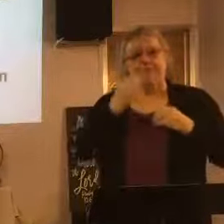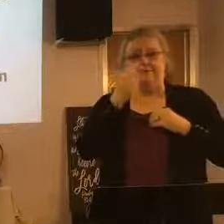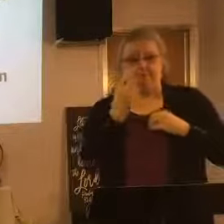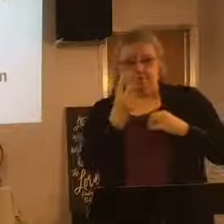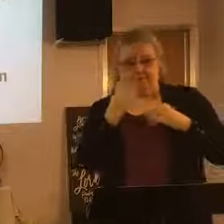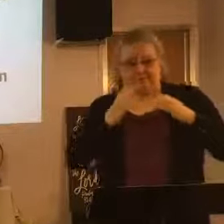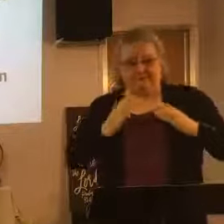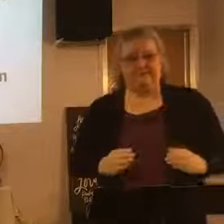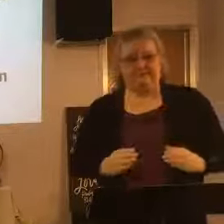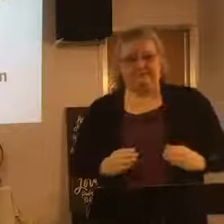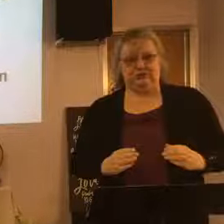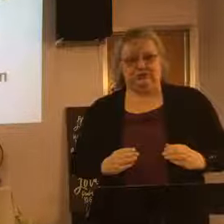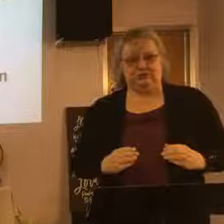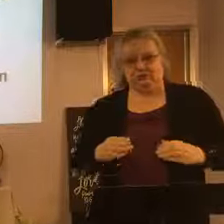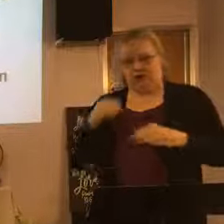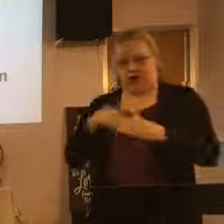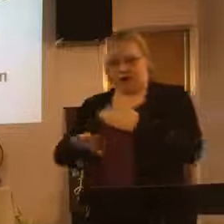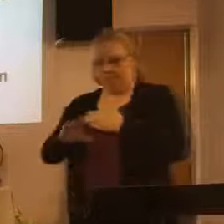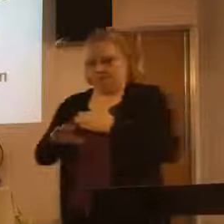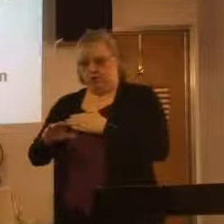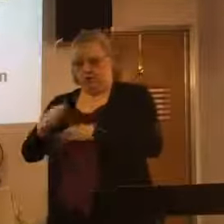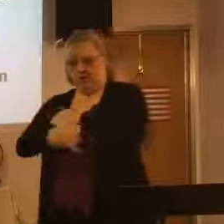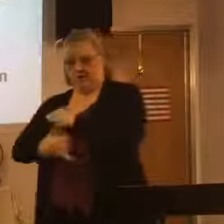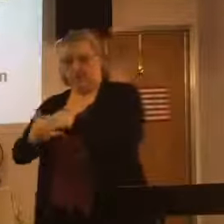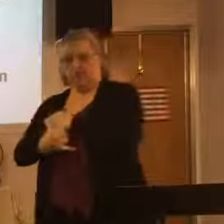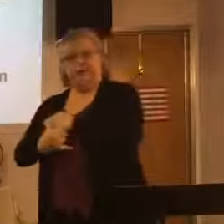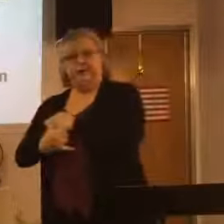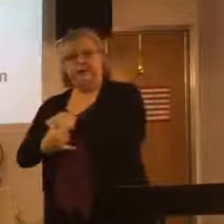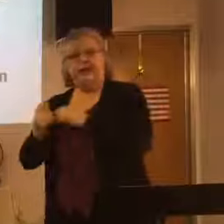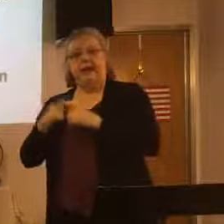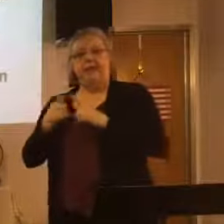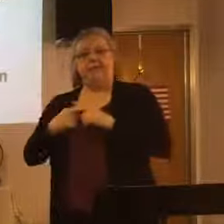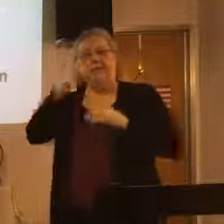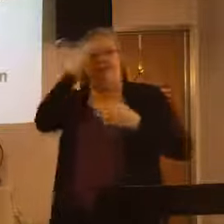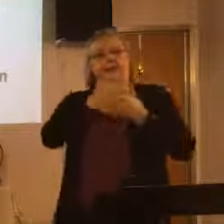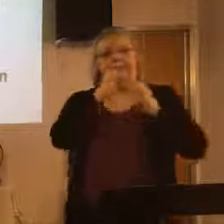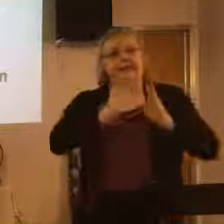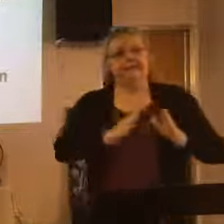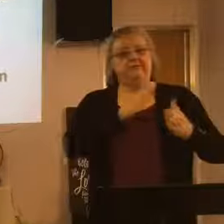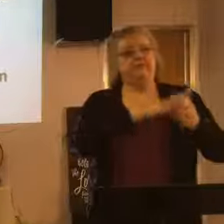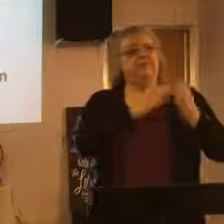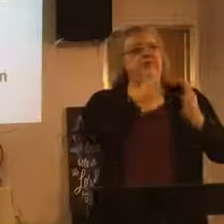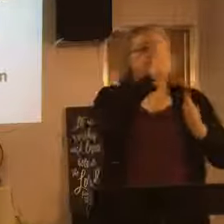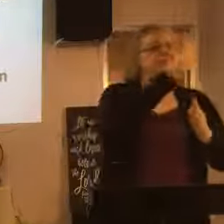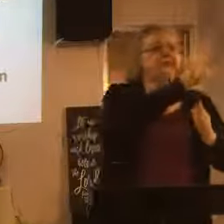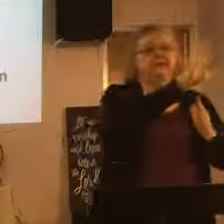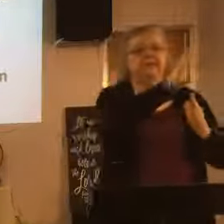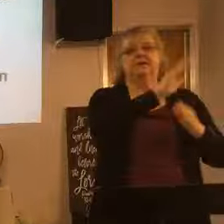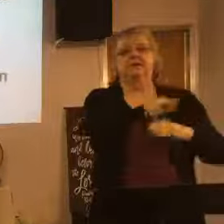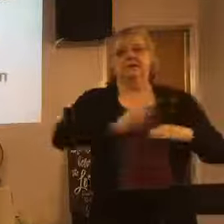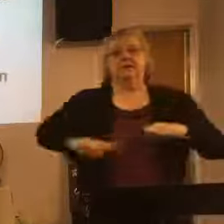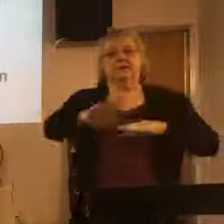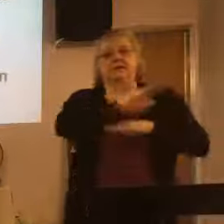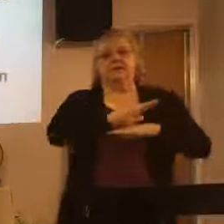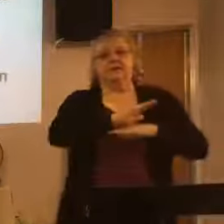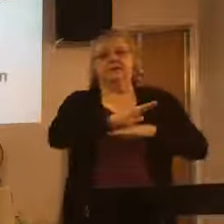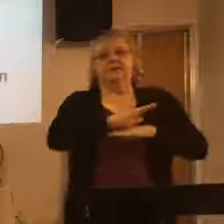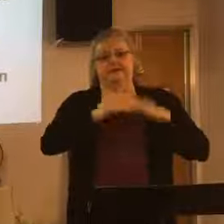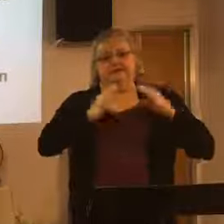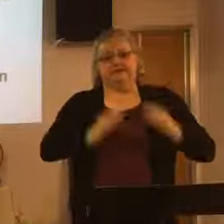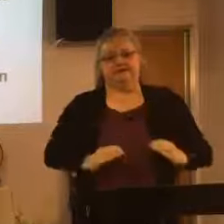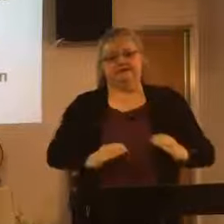citizenship, the birth country, and then when we become a believer, a part of God's family, we become a